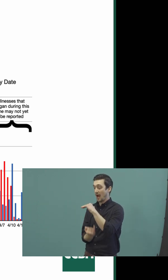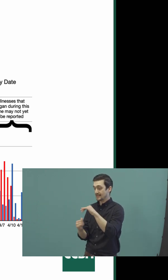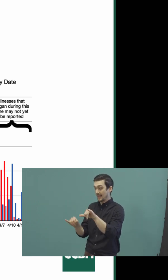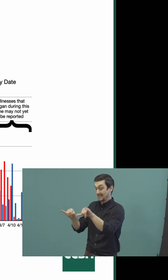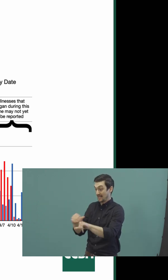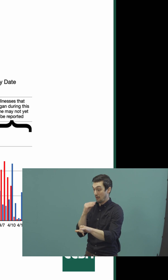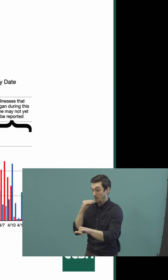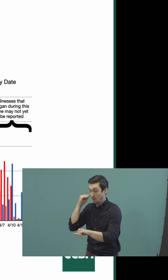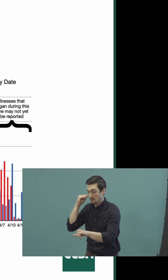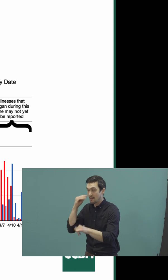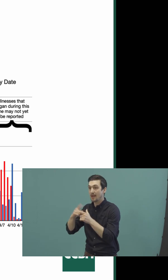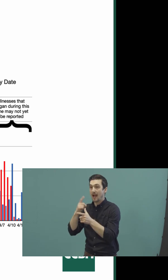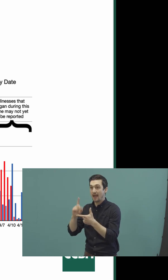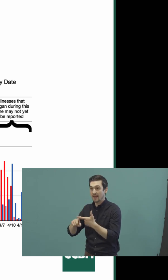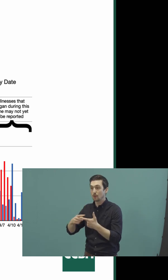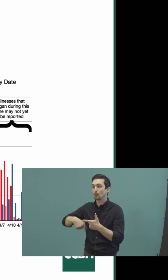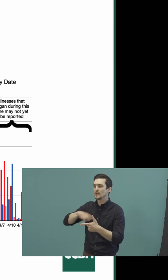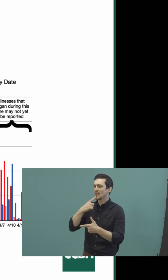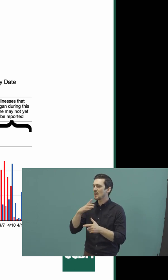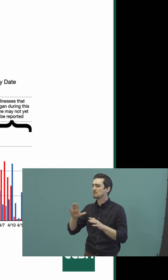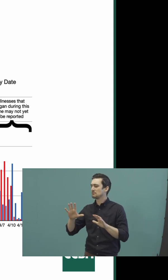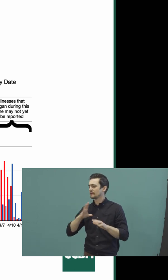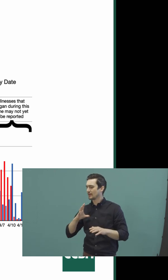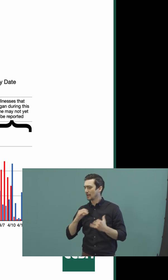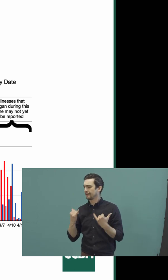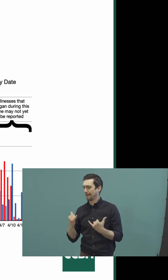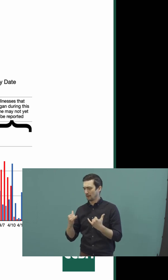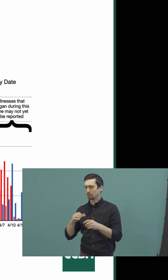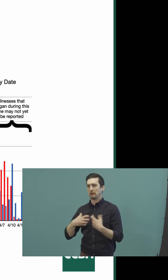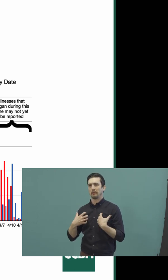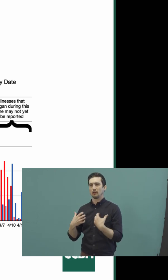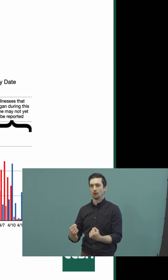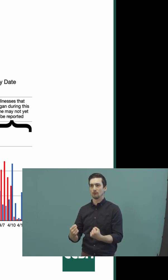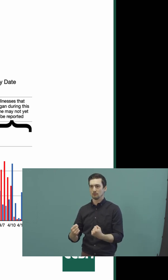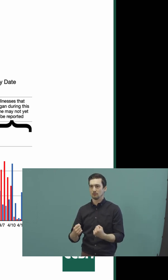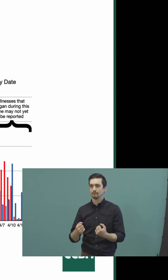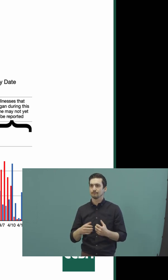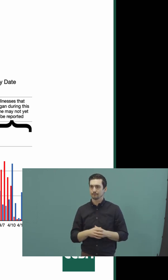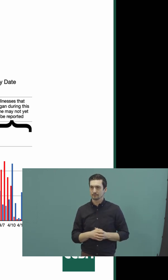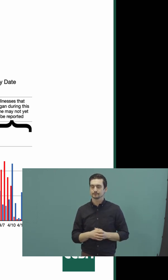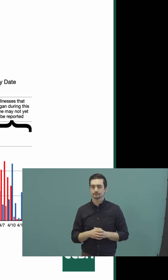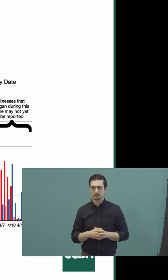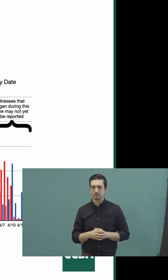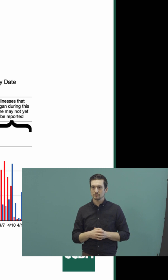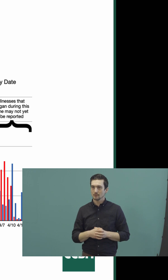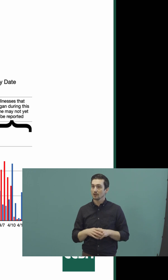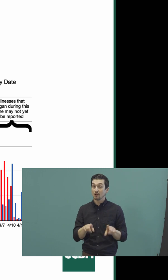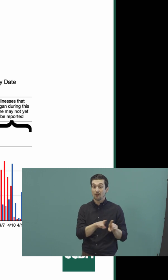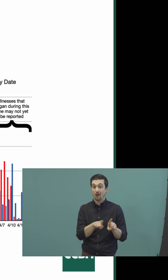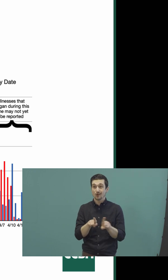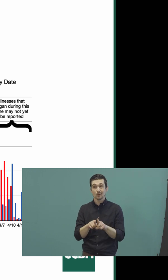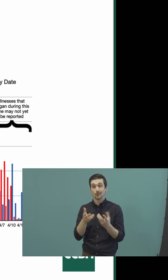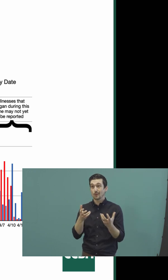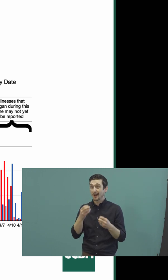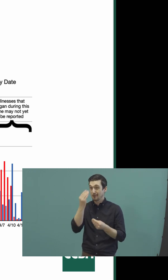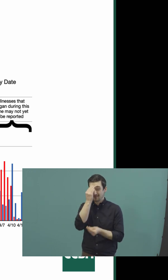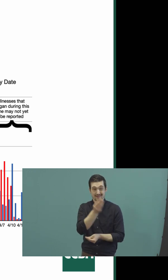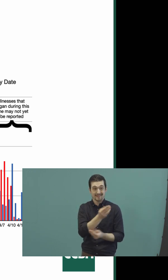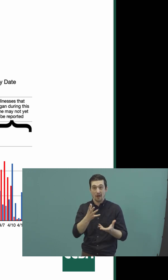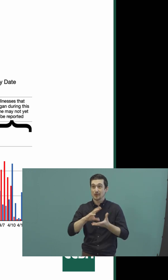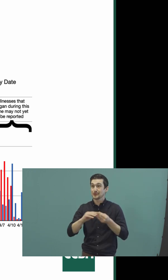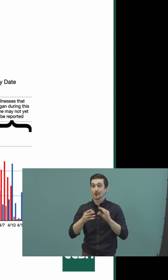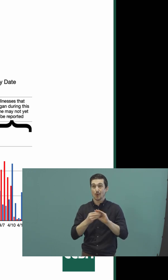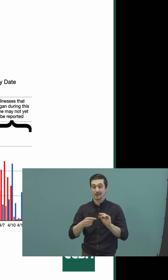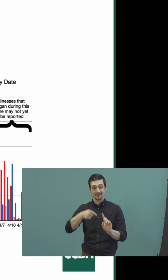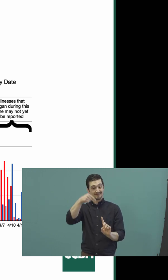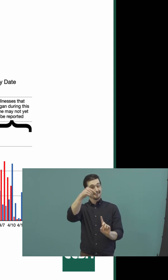blue. So we want to continue to provide you with that. We're also very committed to telling the stories of those who have recovered.